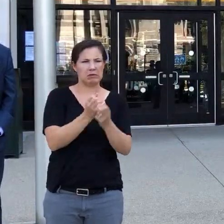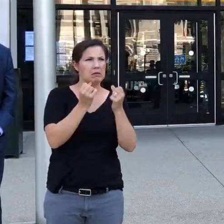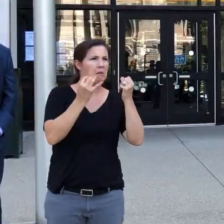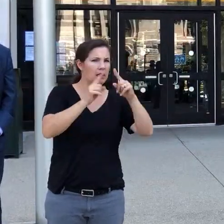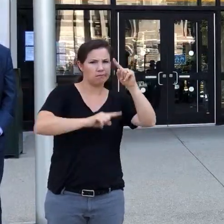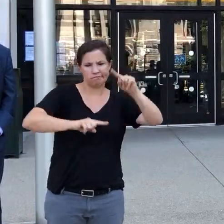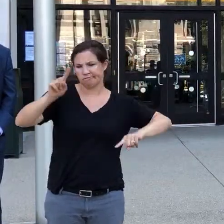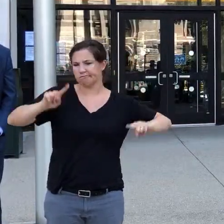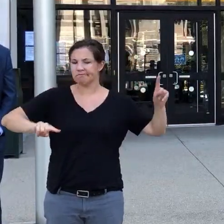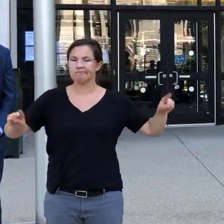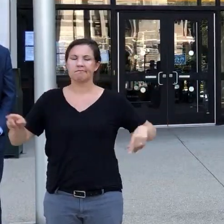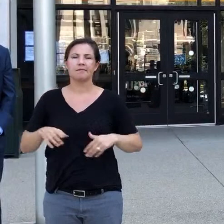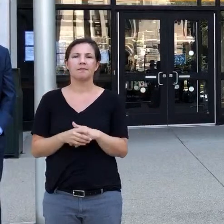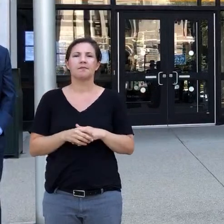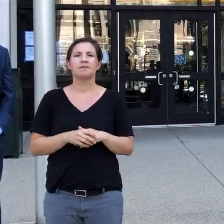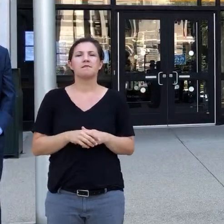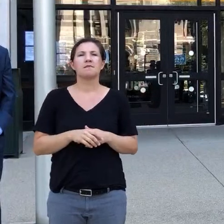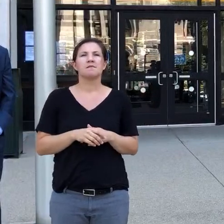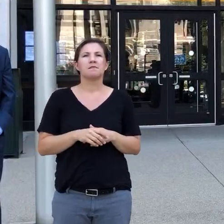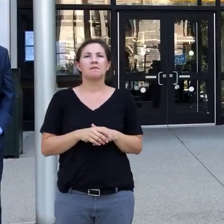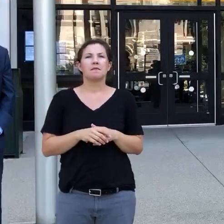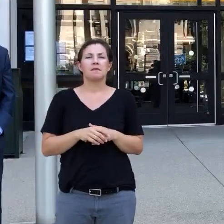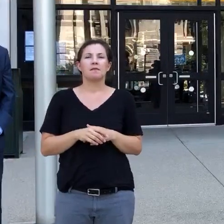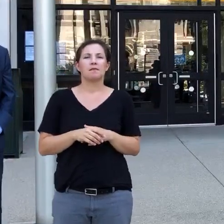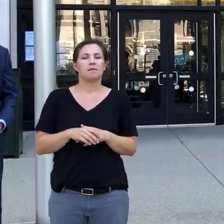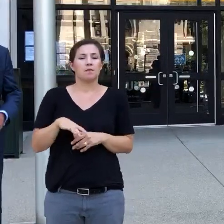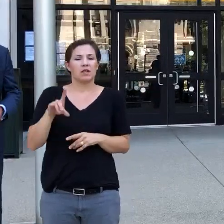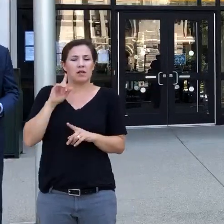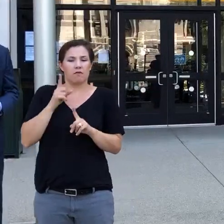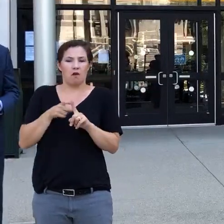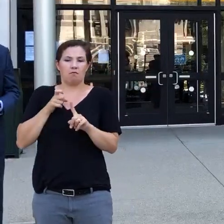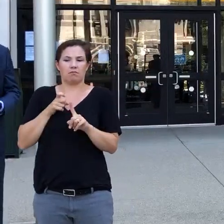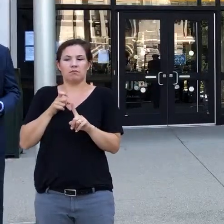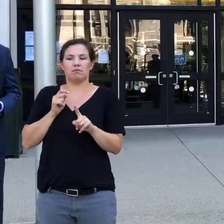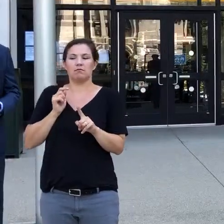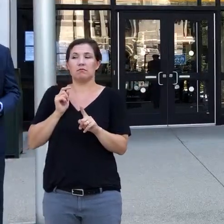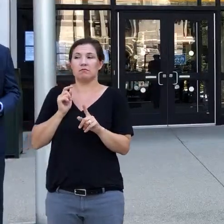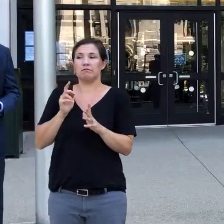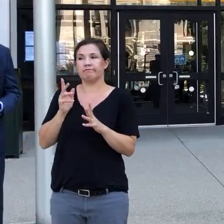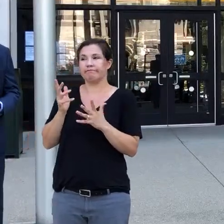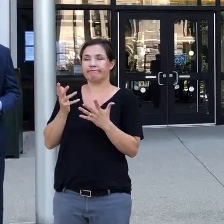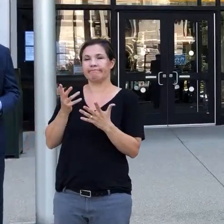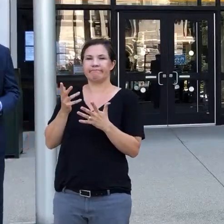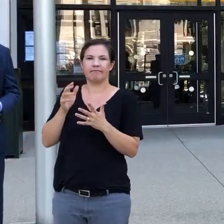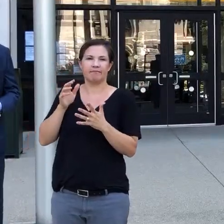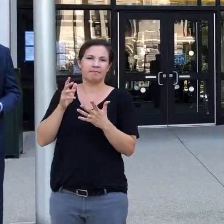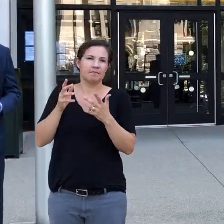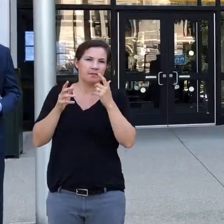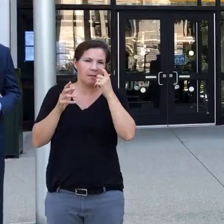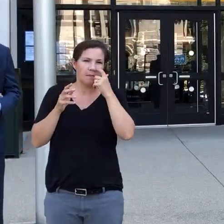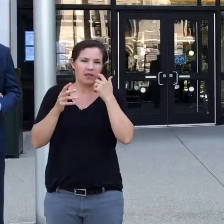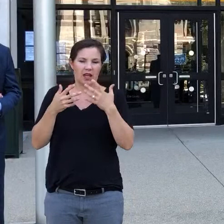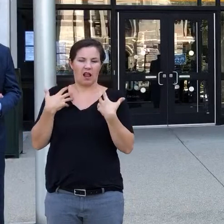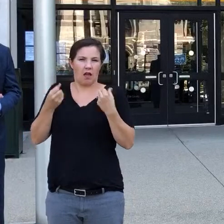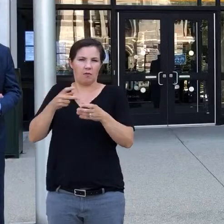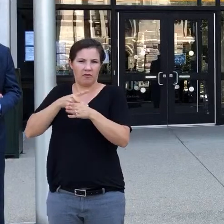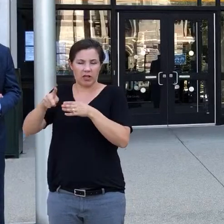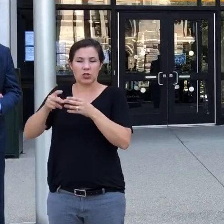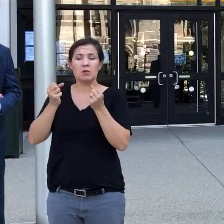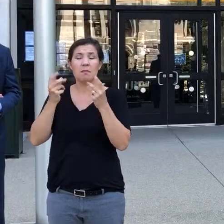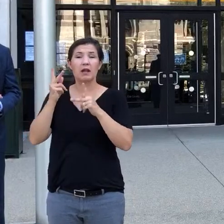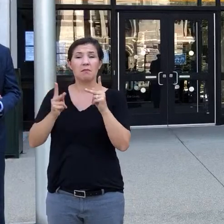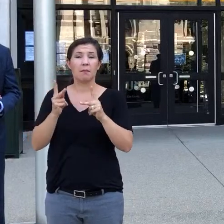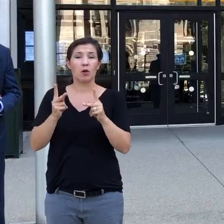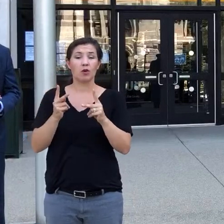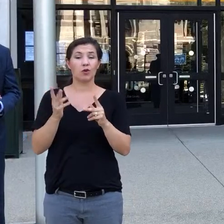we know that we hear from our colleagues that there are a lot of people who are who used to be out in